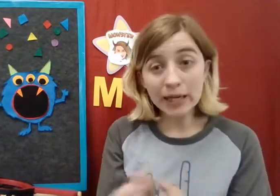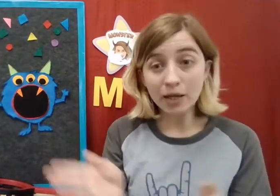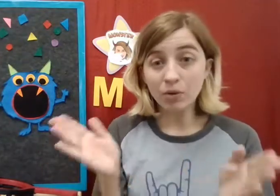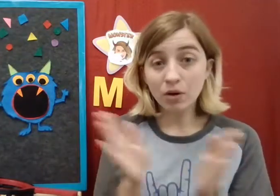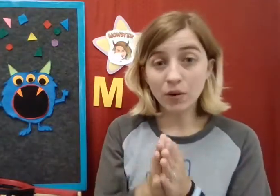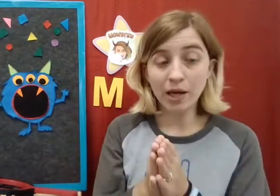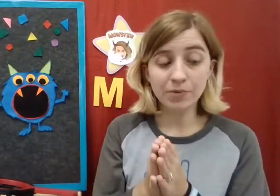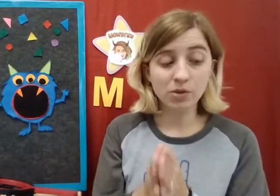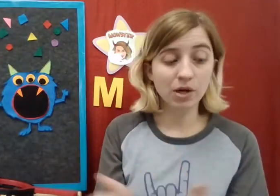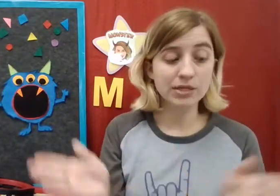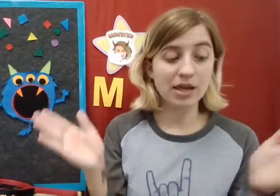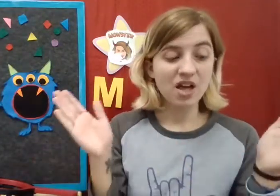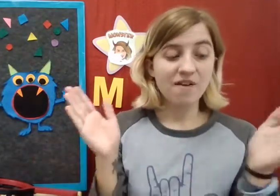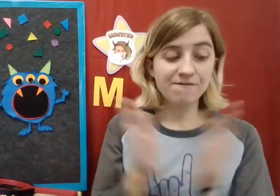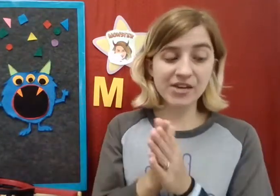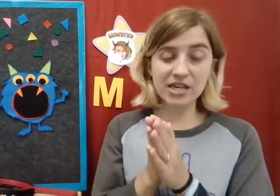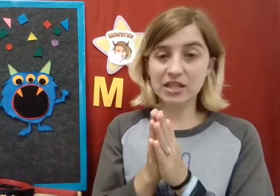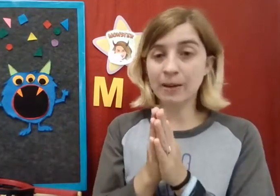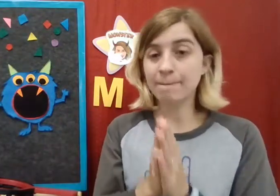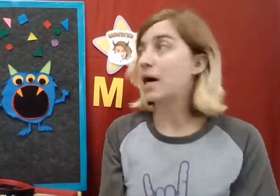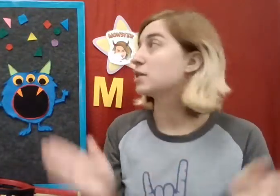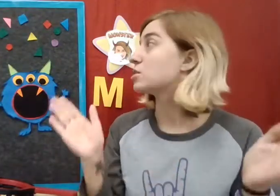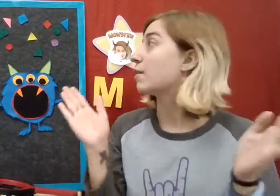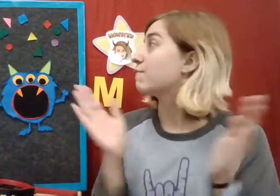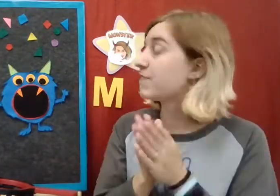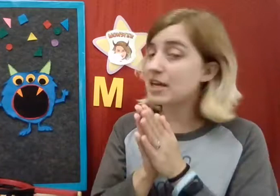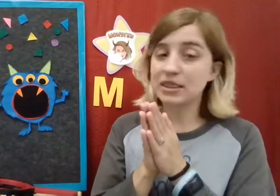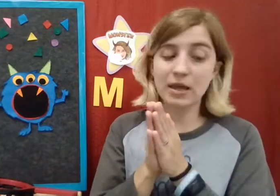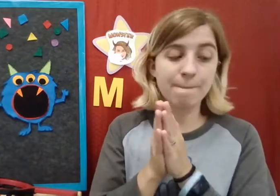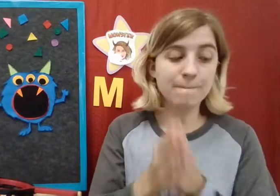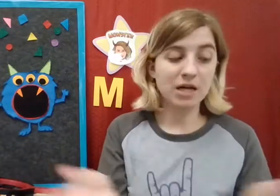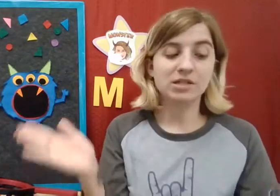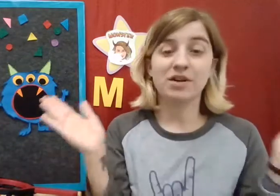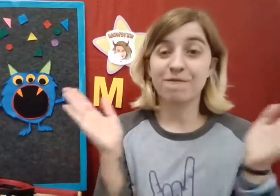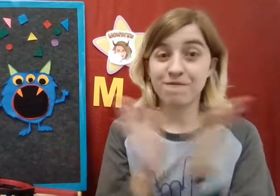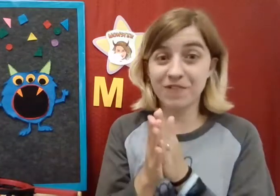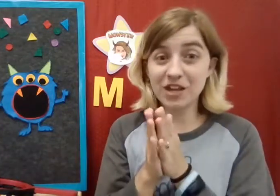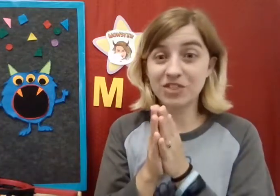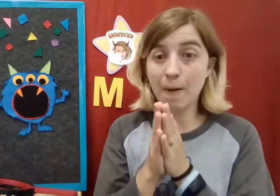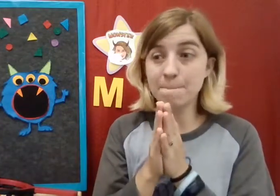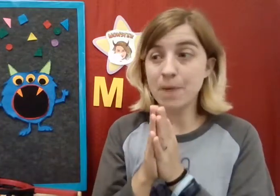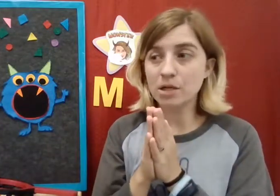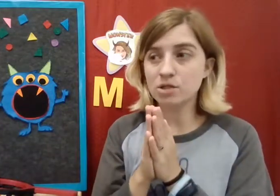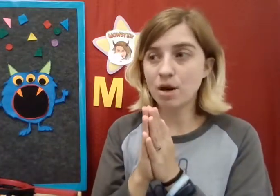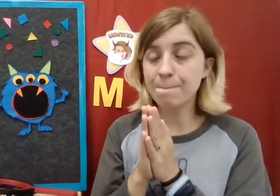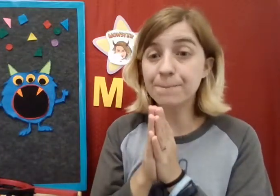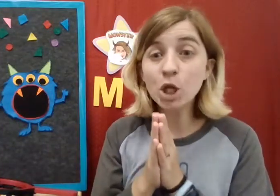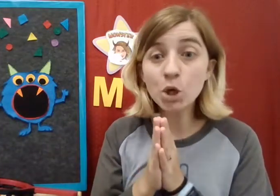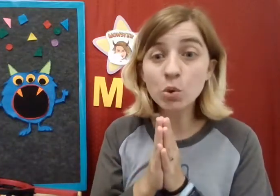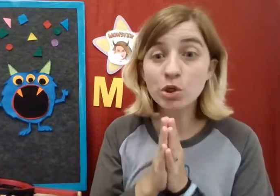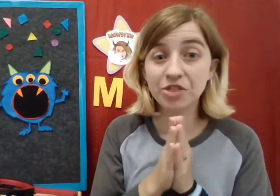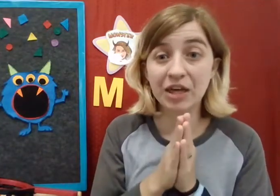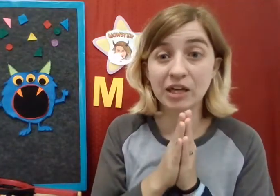him. Okay, so we're going to say, feed the monster, feed the monster, feed the monster blue